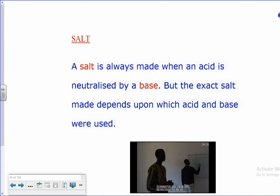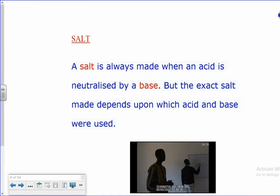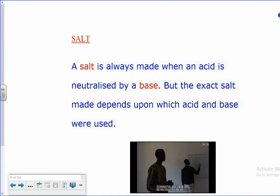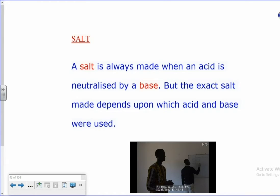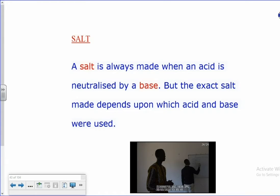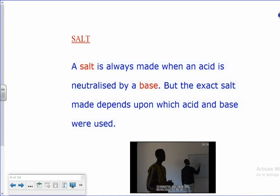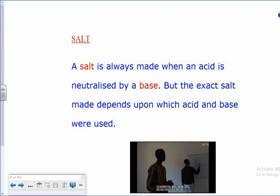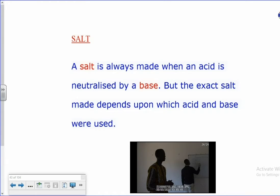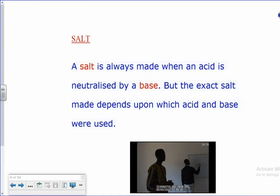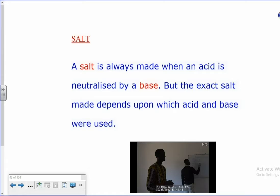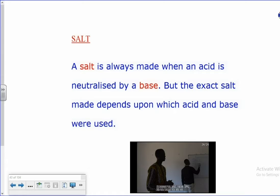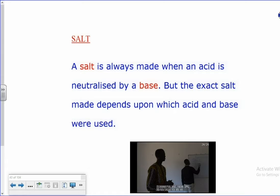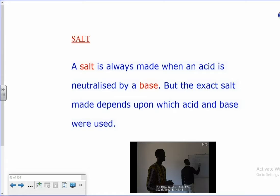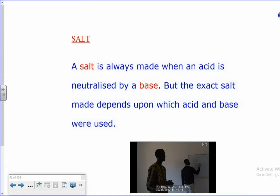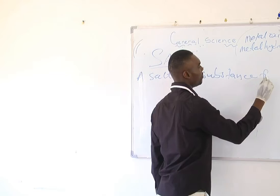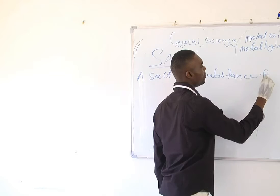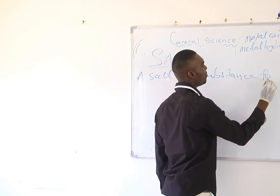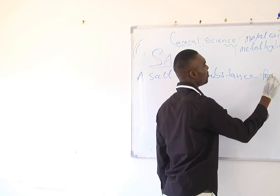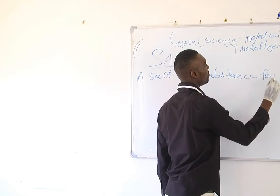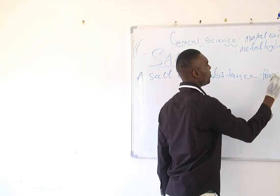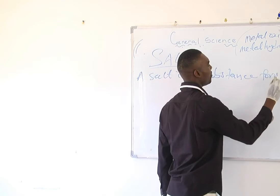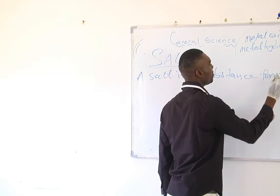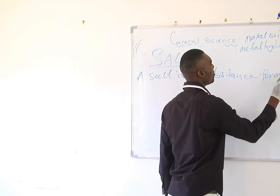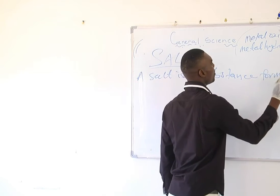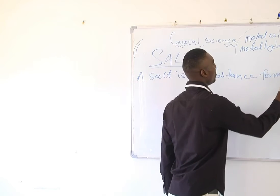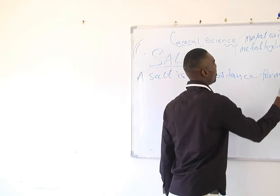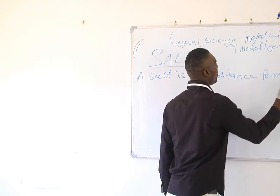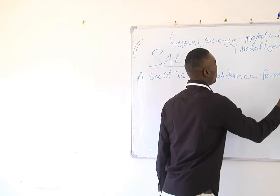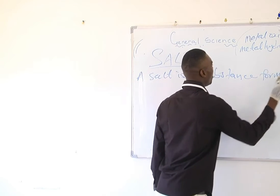substance formed